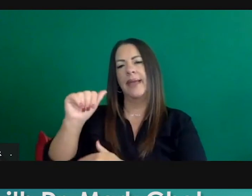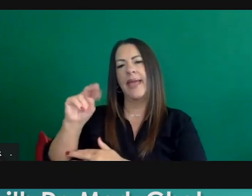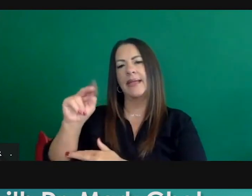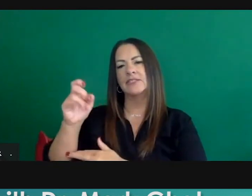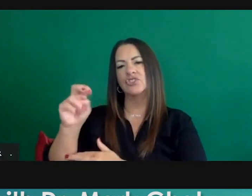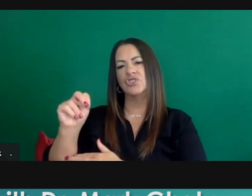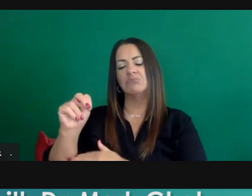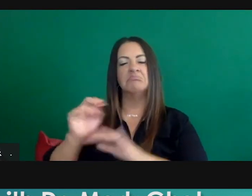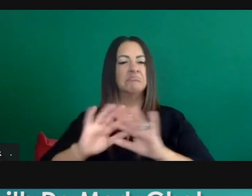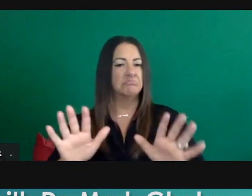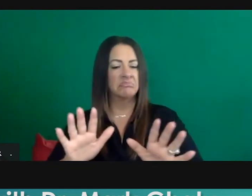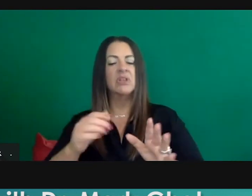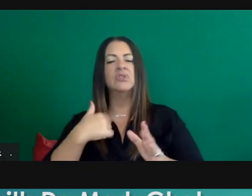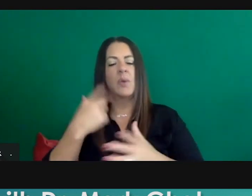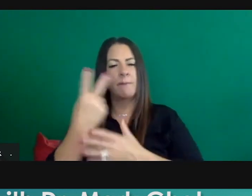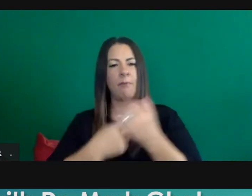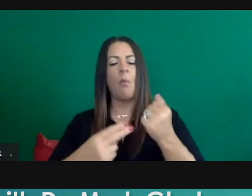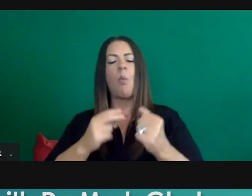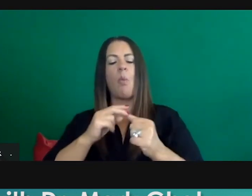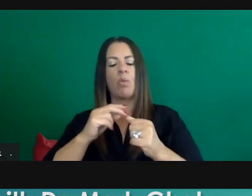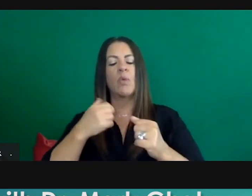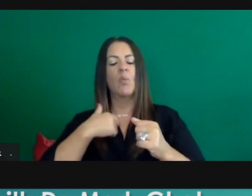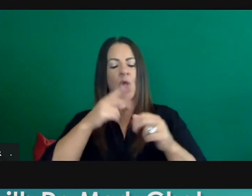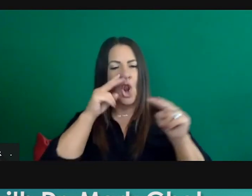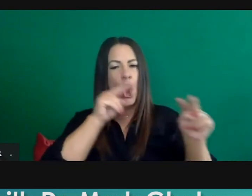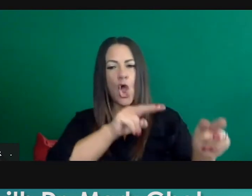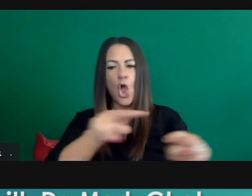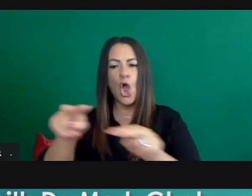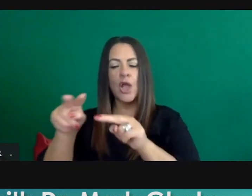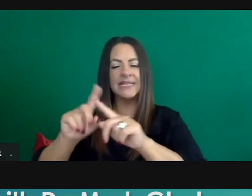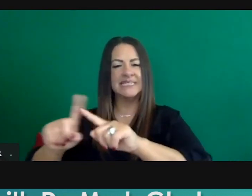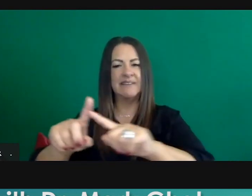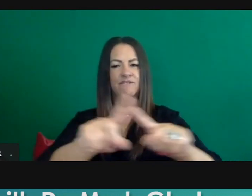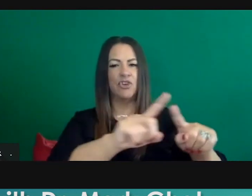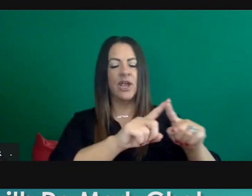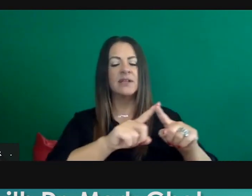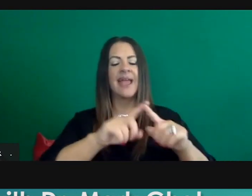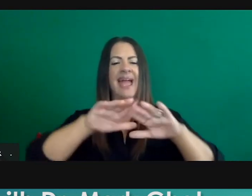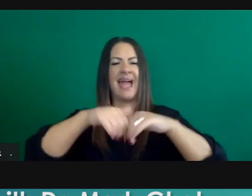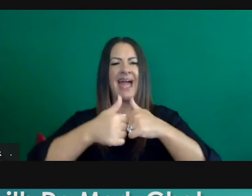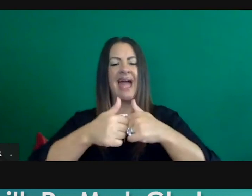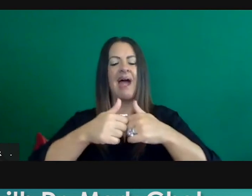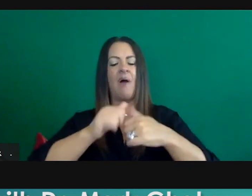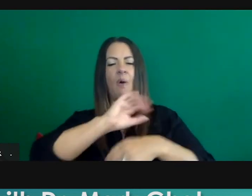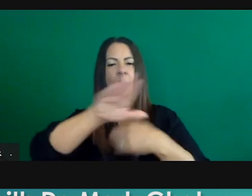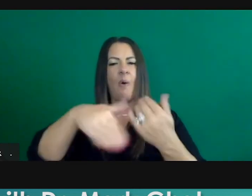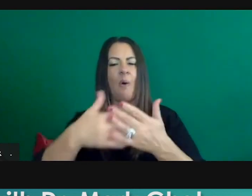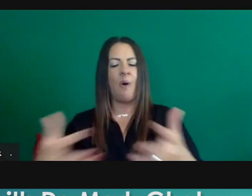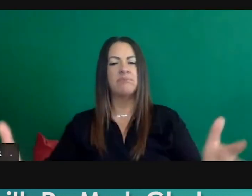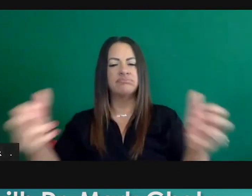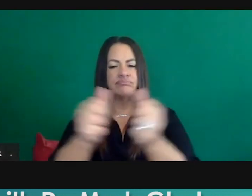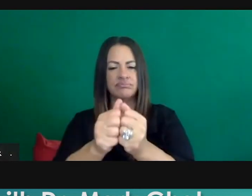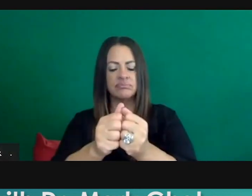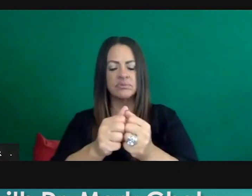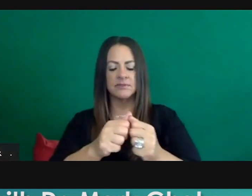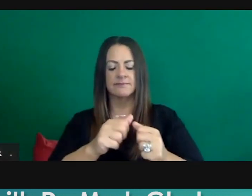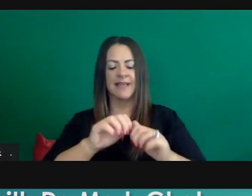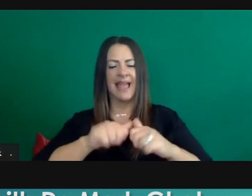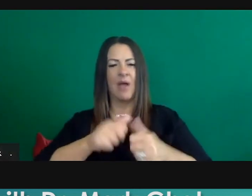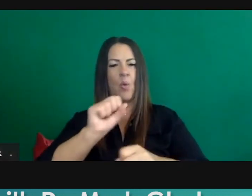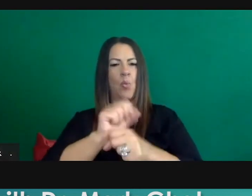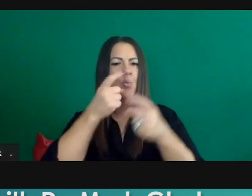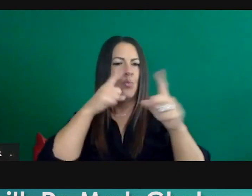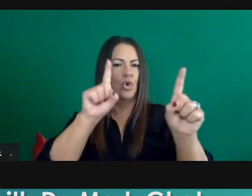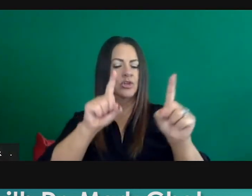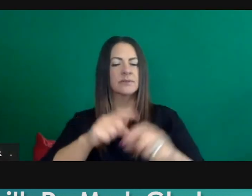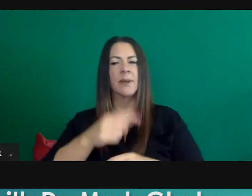to look at these different test modalities, understanding how we're going to bring them together, really in advance of flu season, so